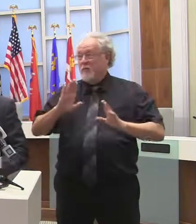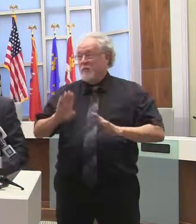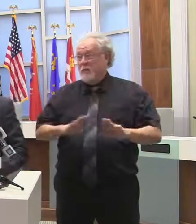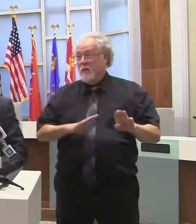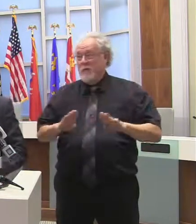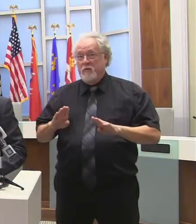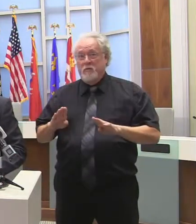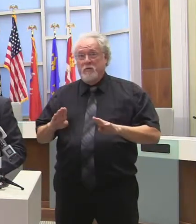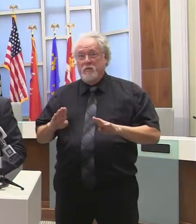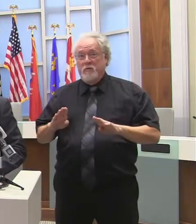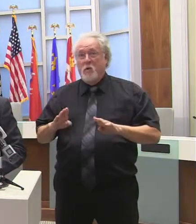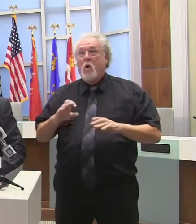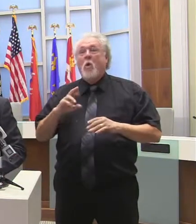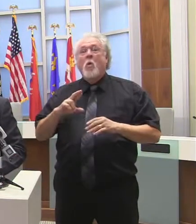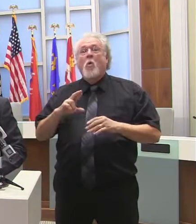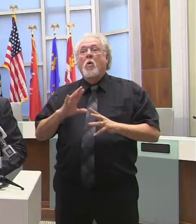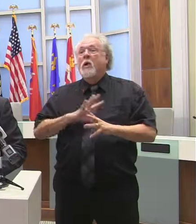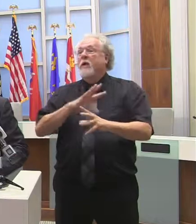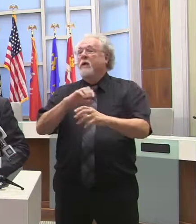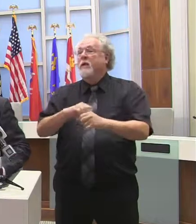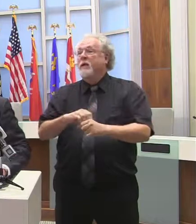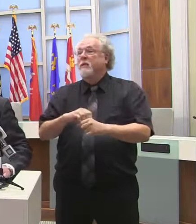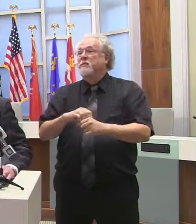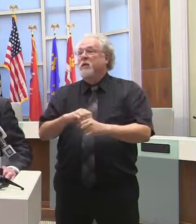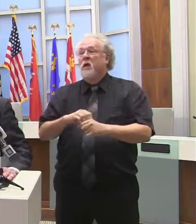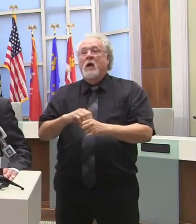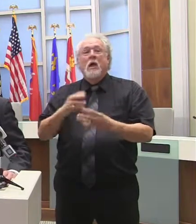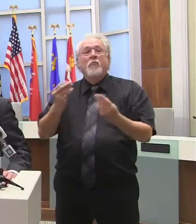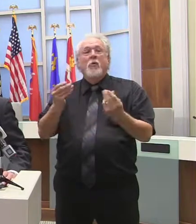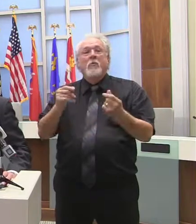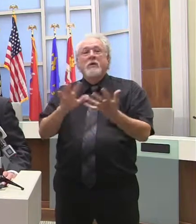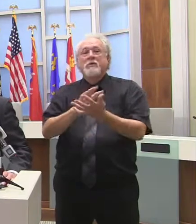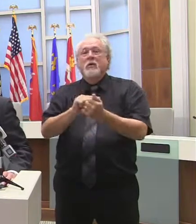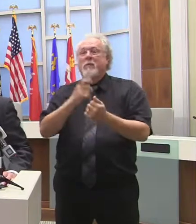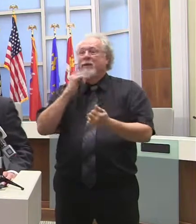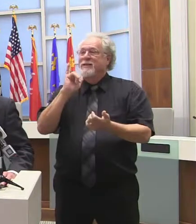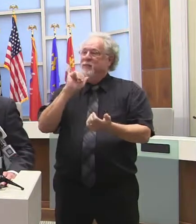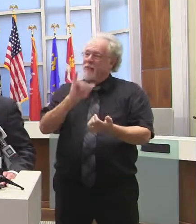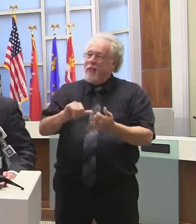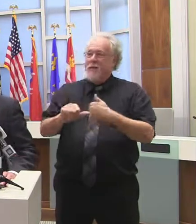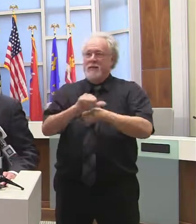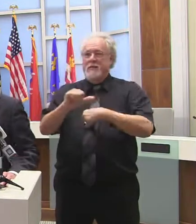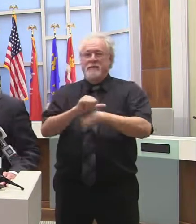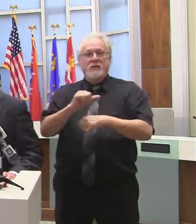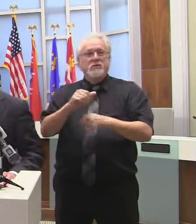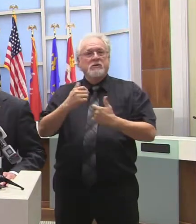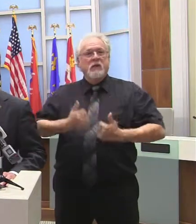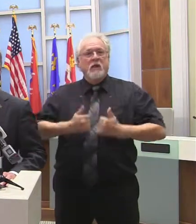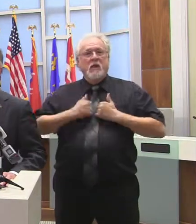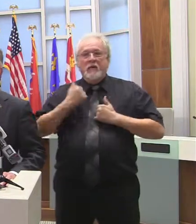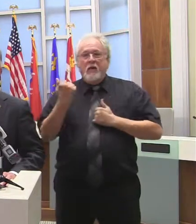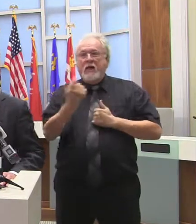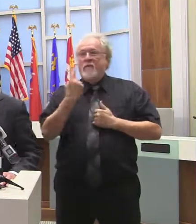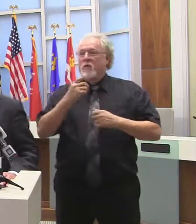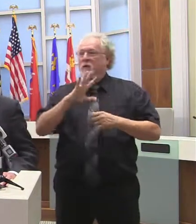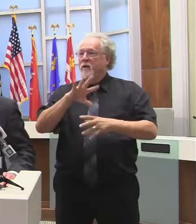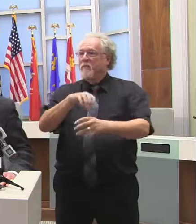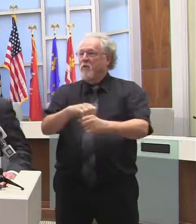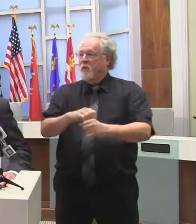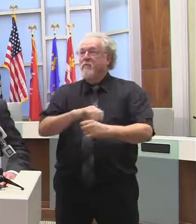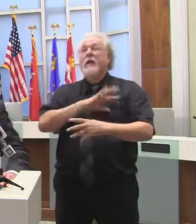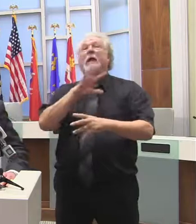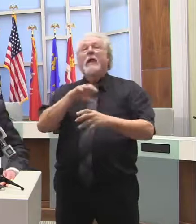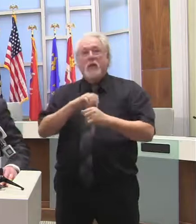behavior, or to engage in property destruction, because that endangers the lives of everyone involved,